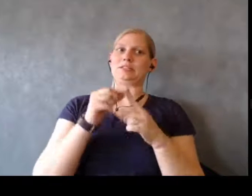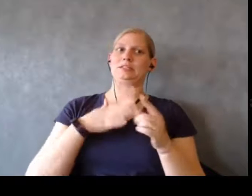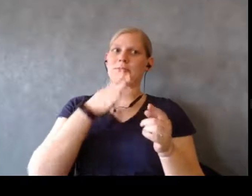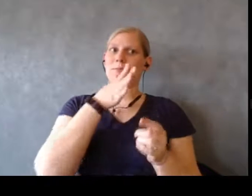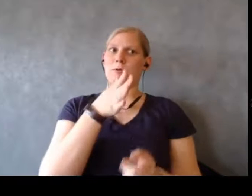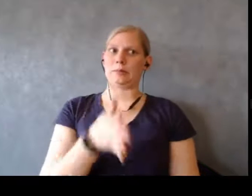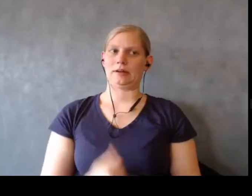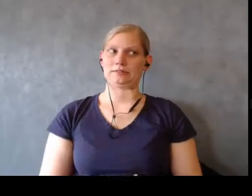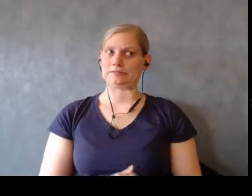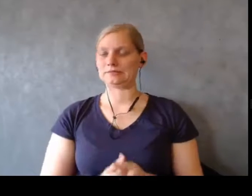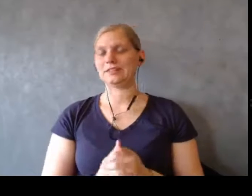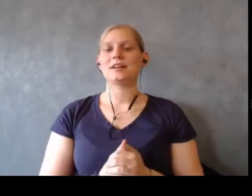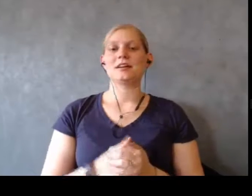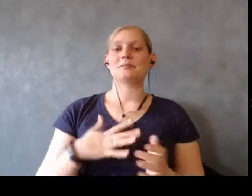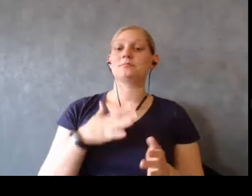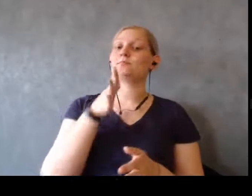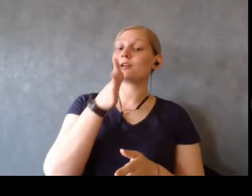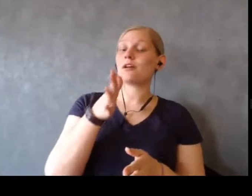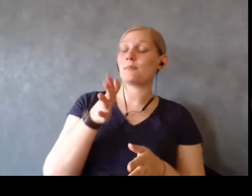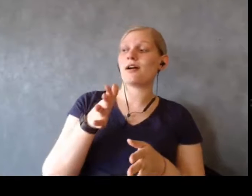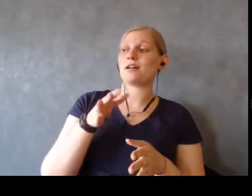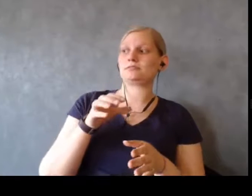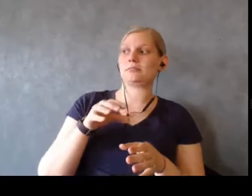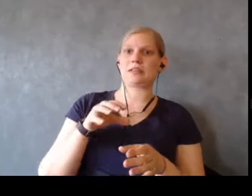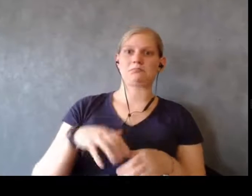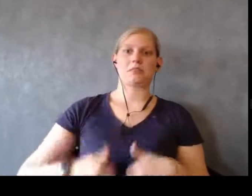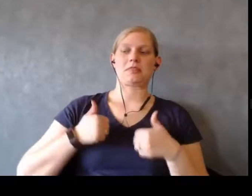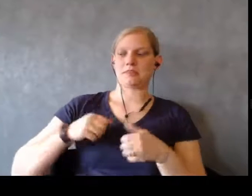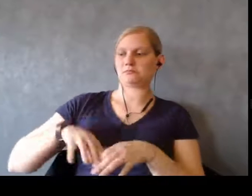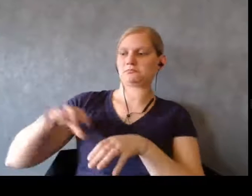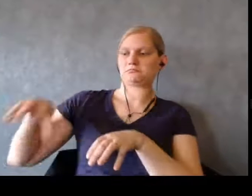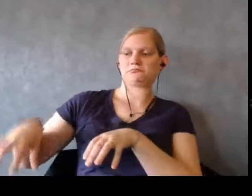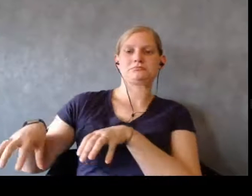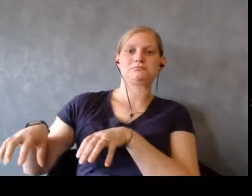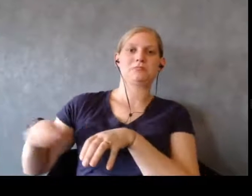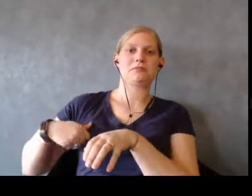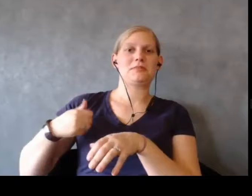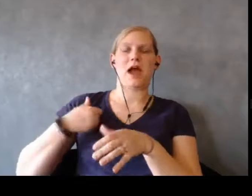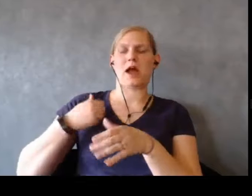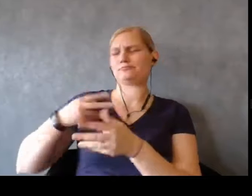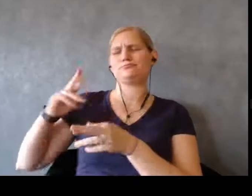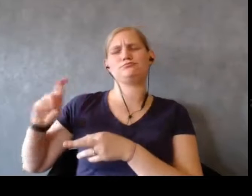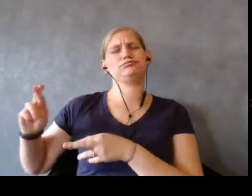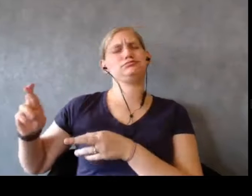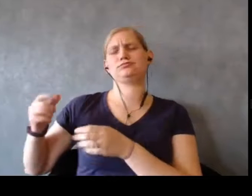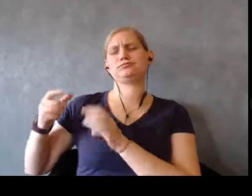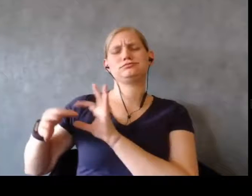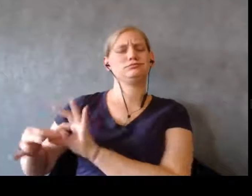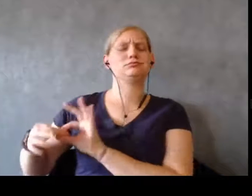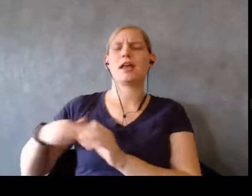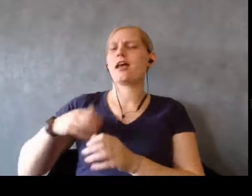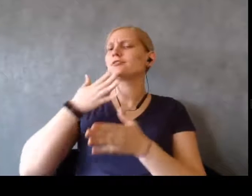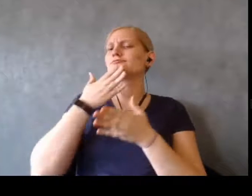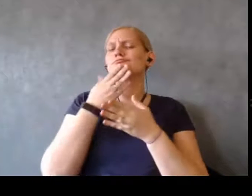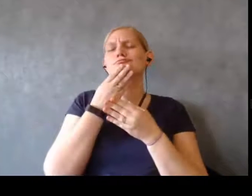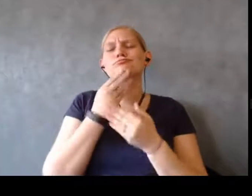my grandparents lived around the corner from my family and I growing up, and I was really close with them. And they were loving and kind